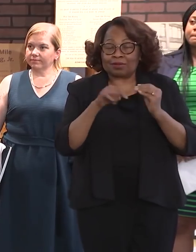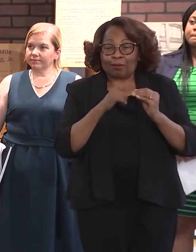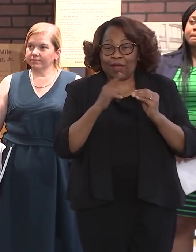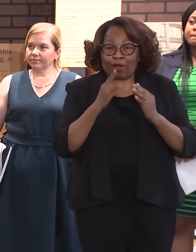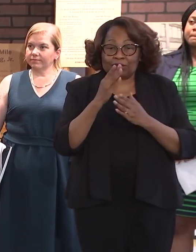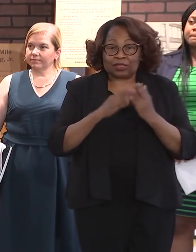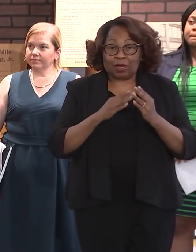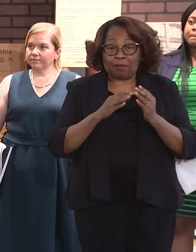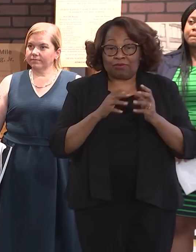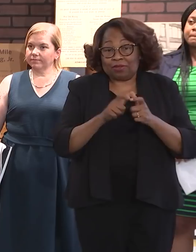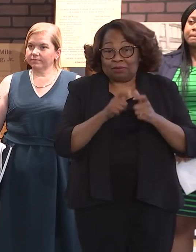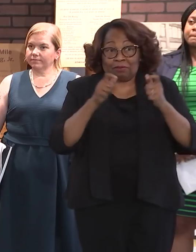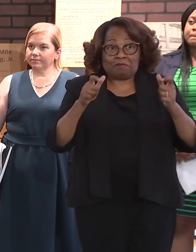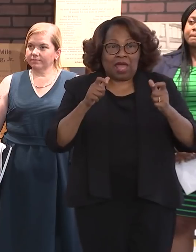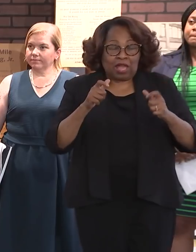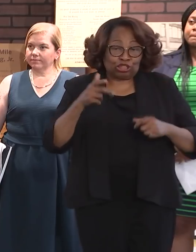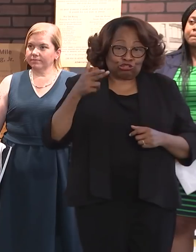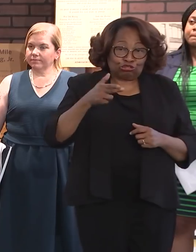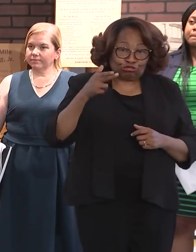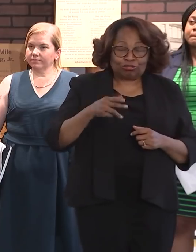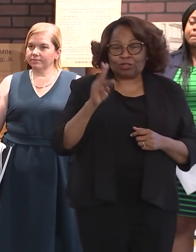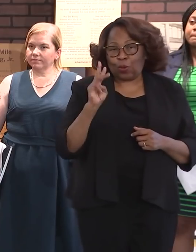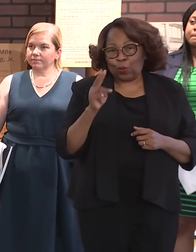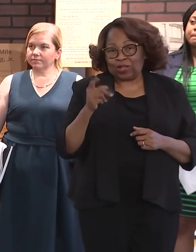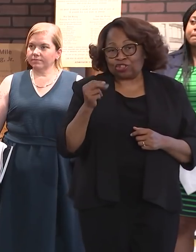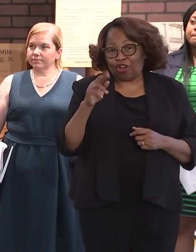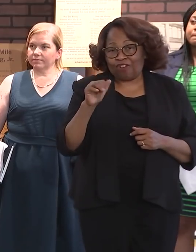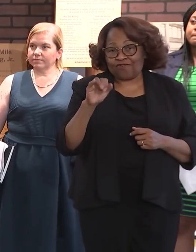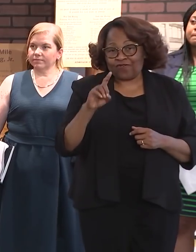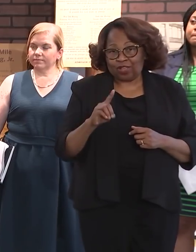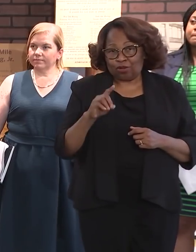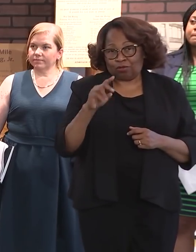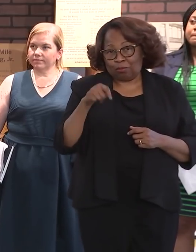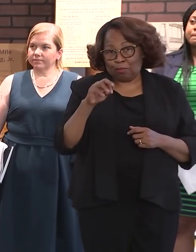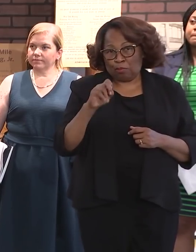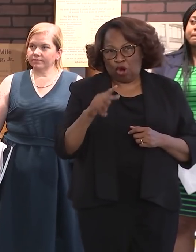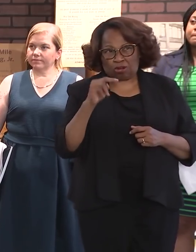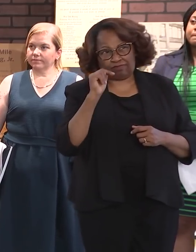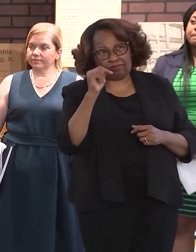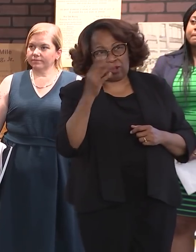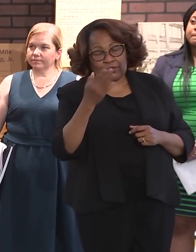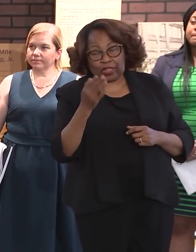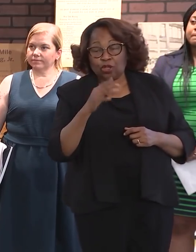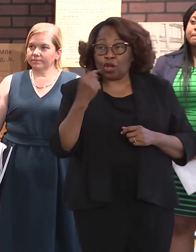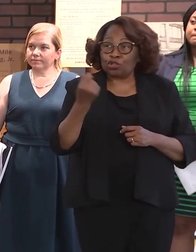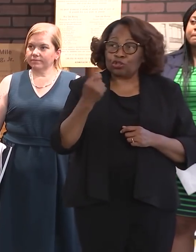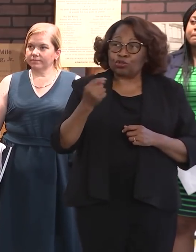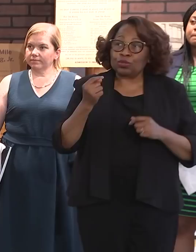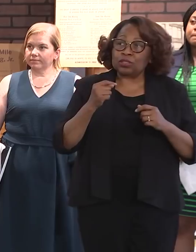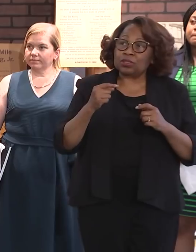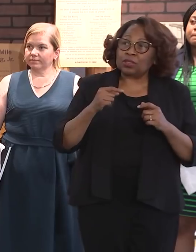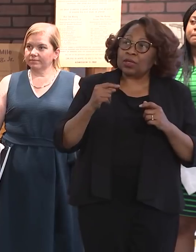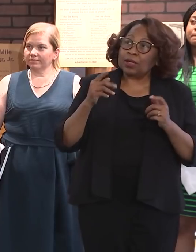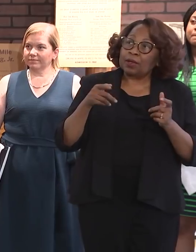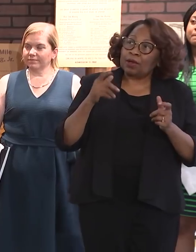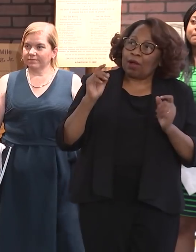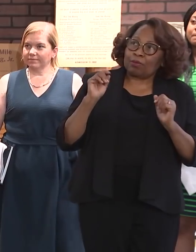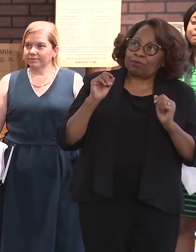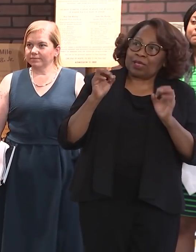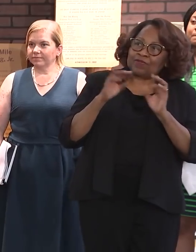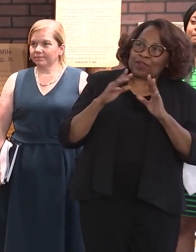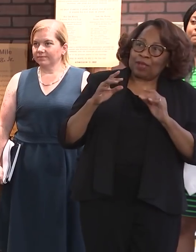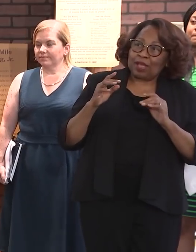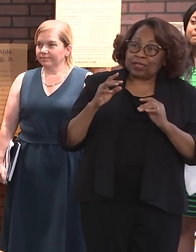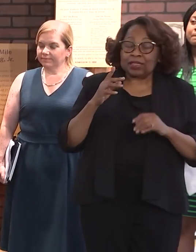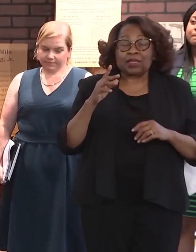the mass shootings that we've seen recently in West Garfield Park, just a little bit north of here. On Tuesday, there was a mass shooting. Sorry, getting some feedback. That's